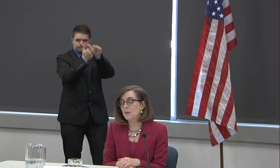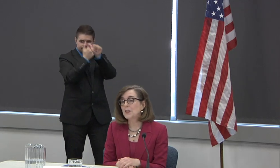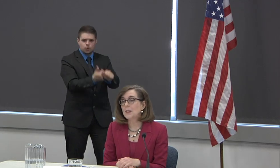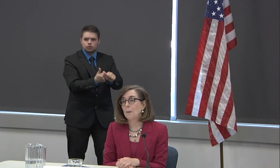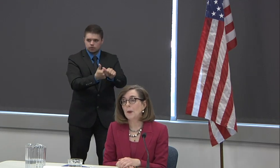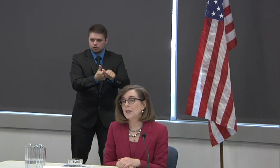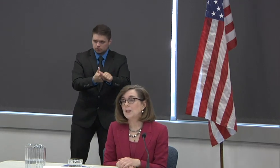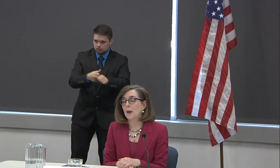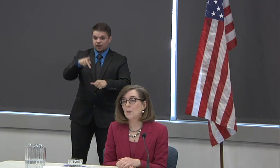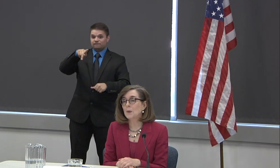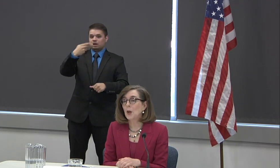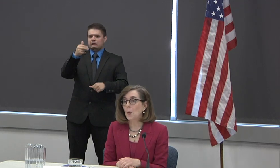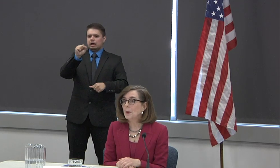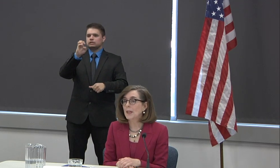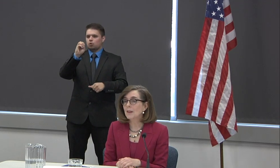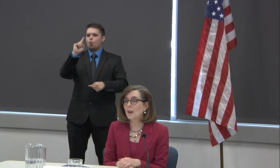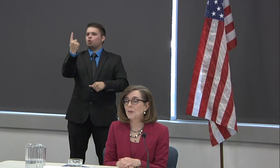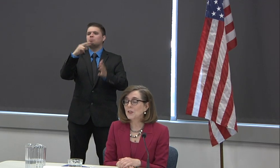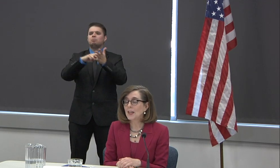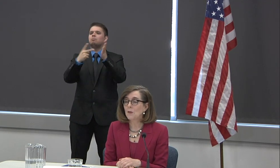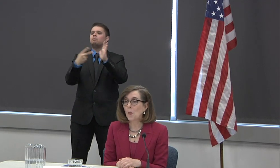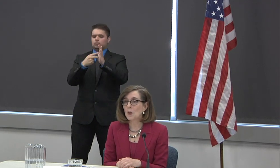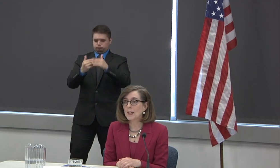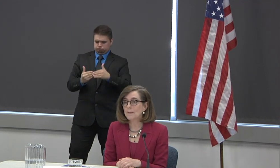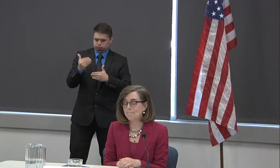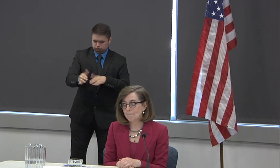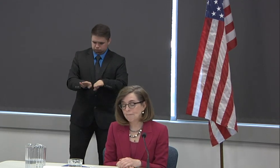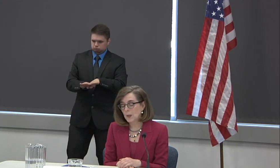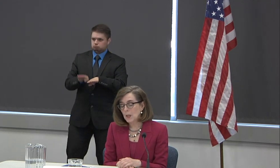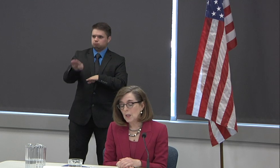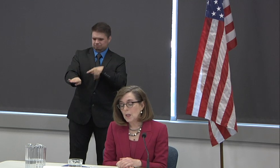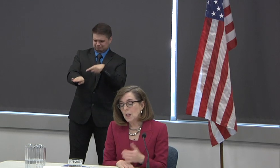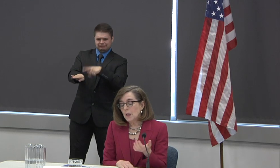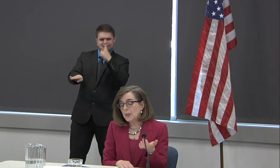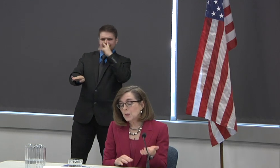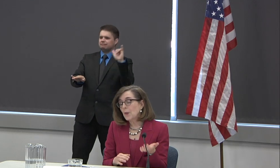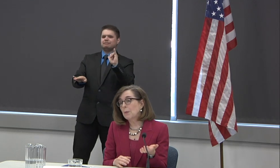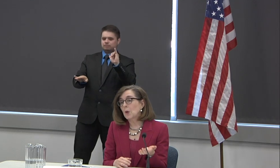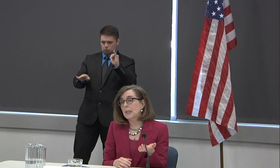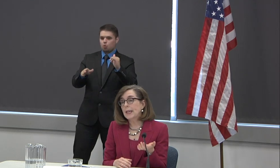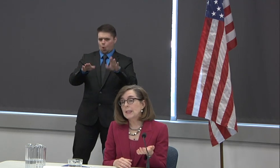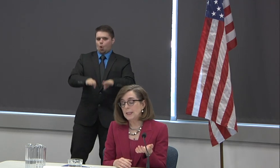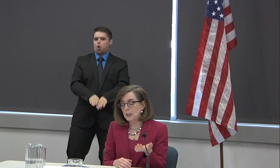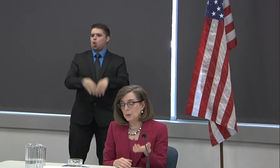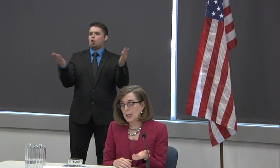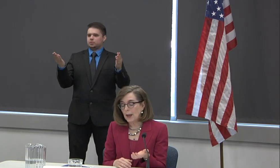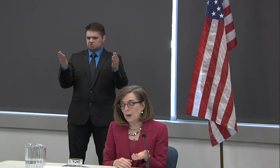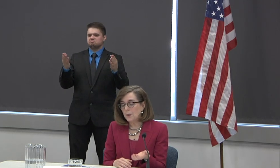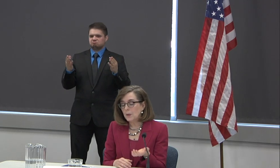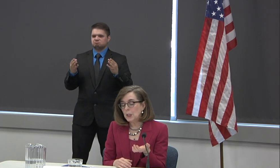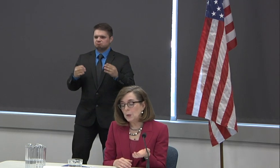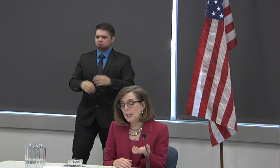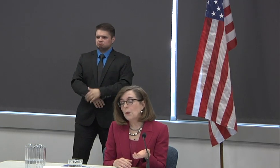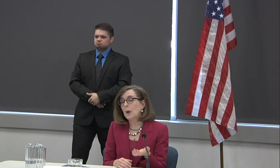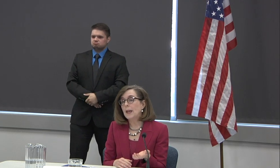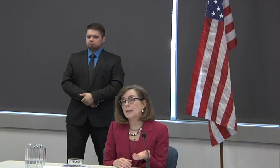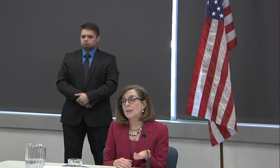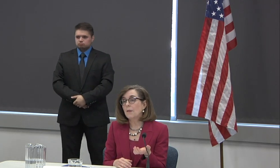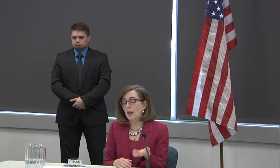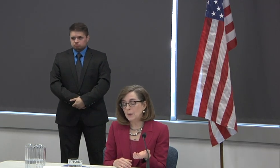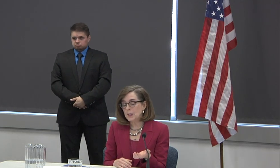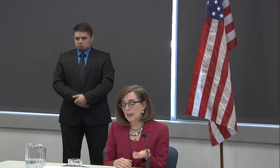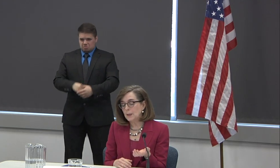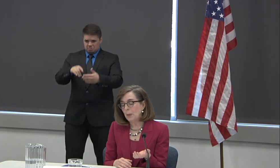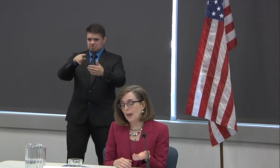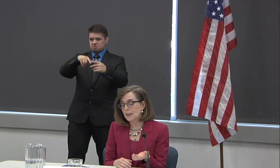a step-by-step reopening of the state of Oregon. This framework takes into account the unique ways the